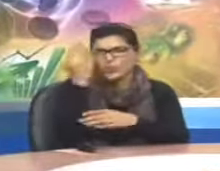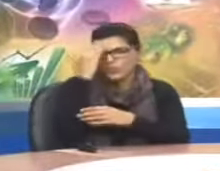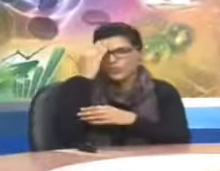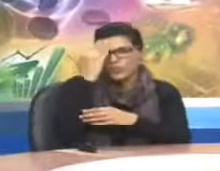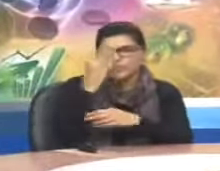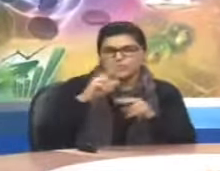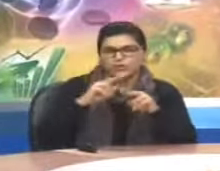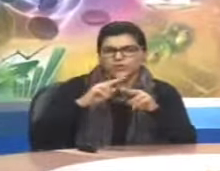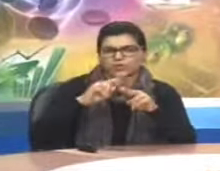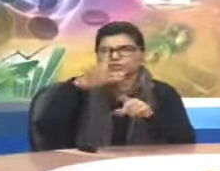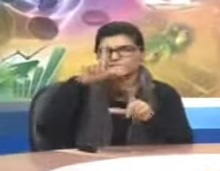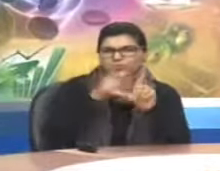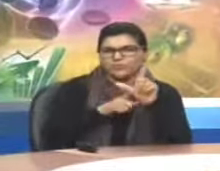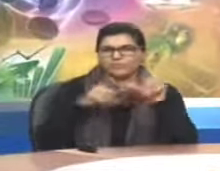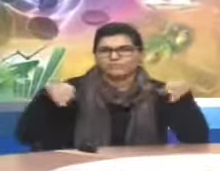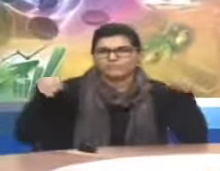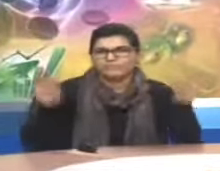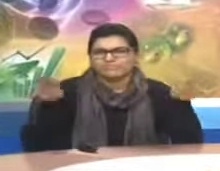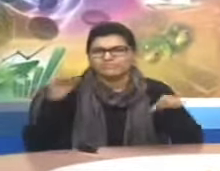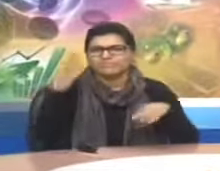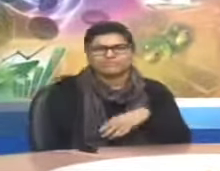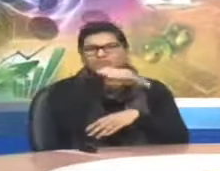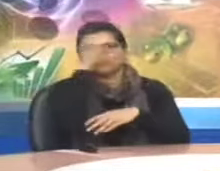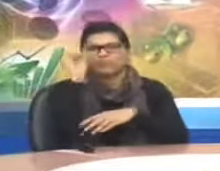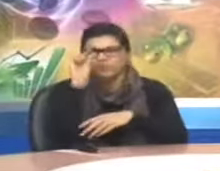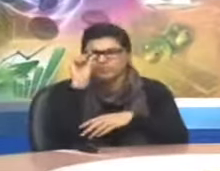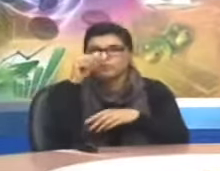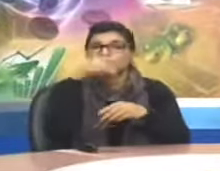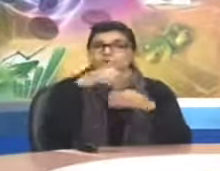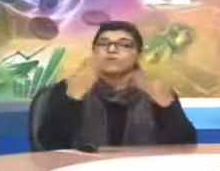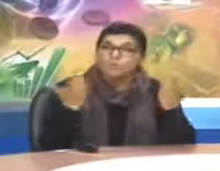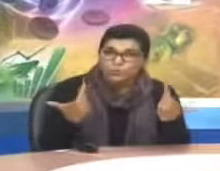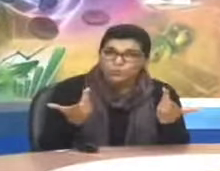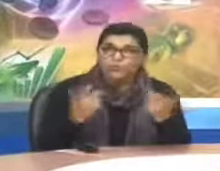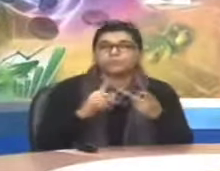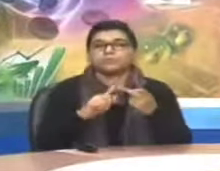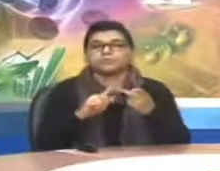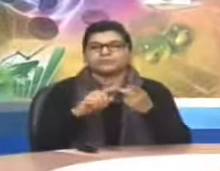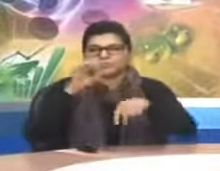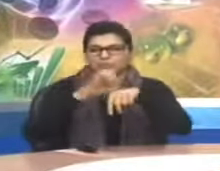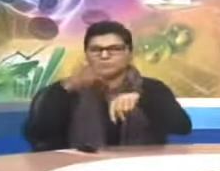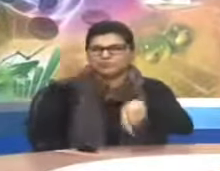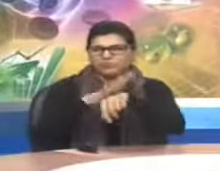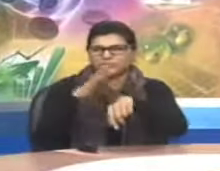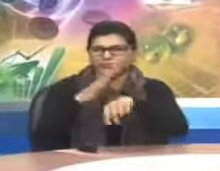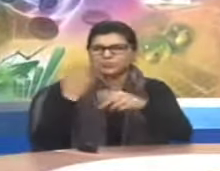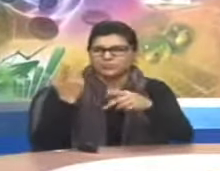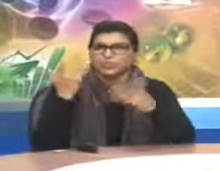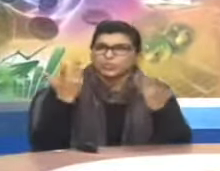flies. You all know, you all have seen flies, or